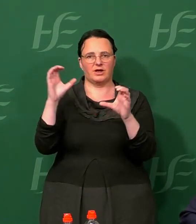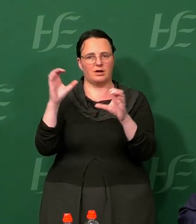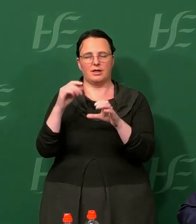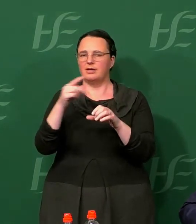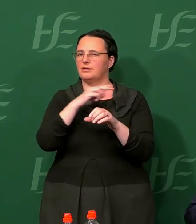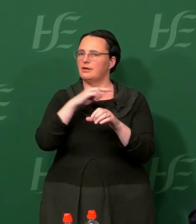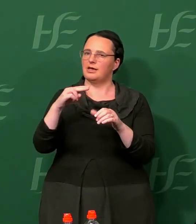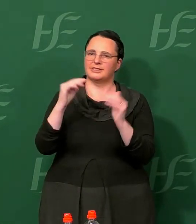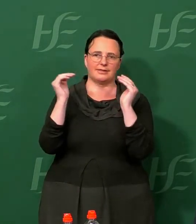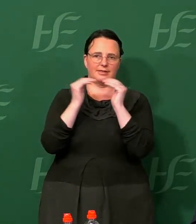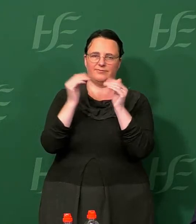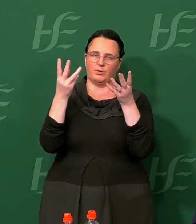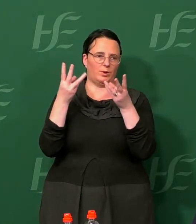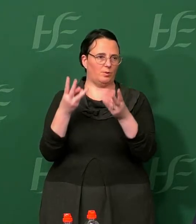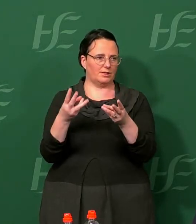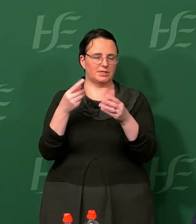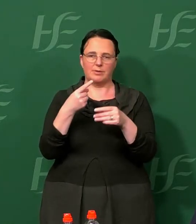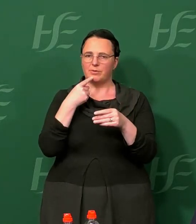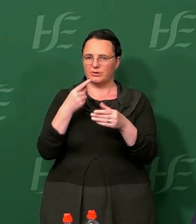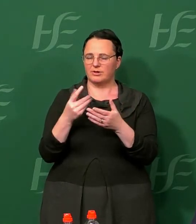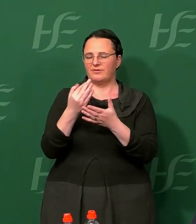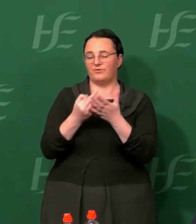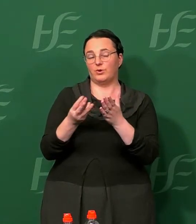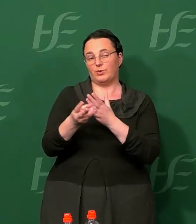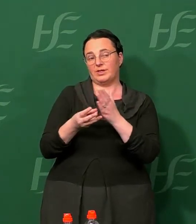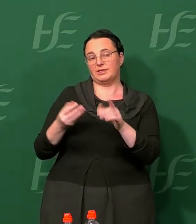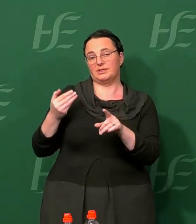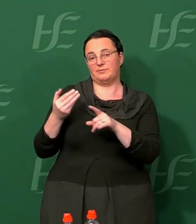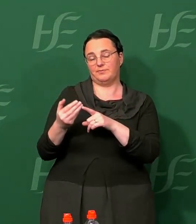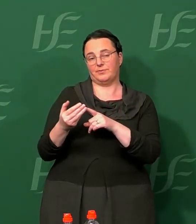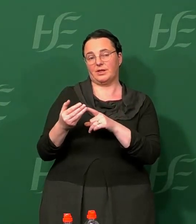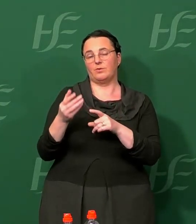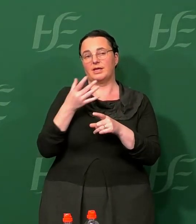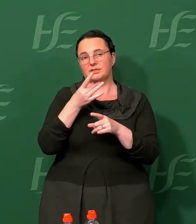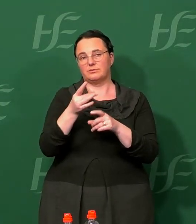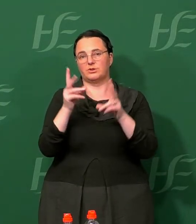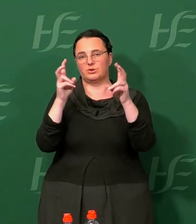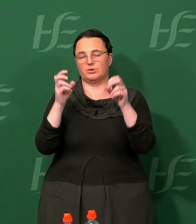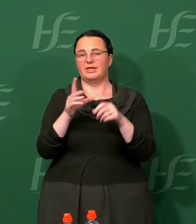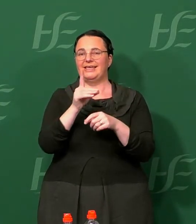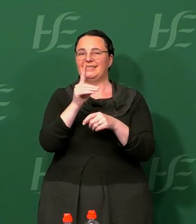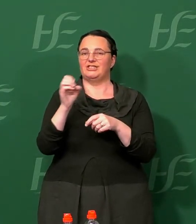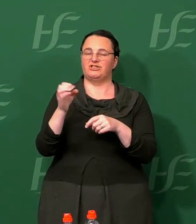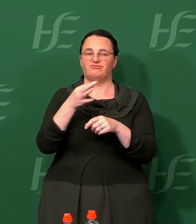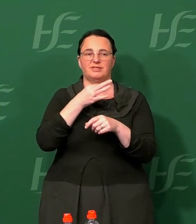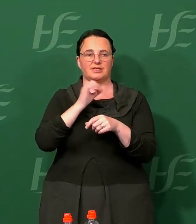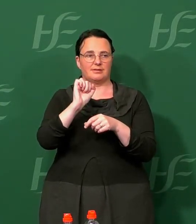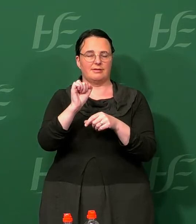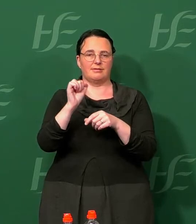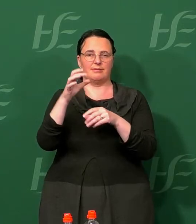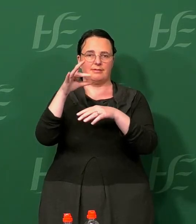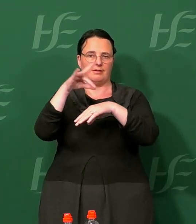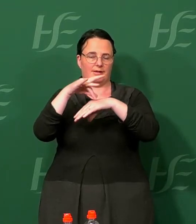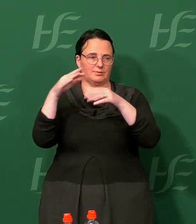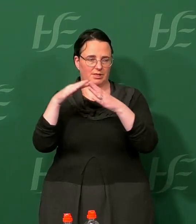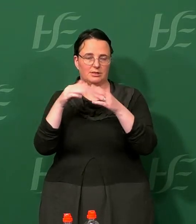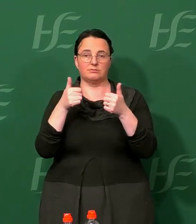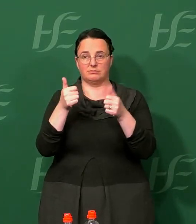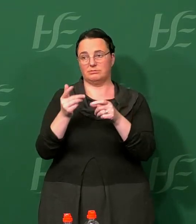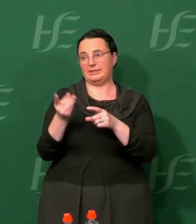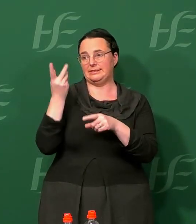would want. So they have certainly over the past few weeks, we asked them to de-risk the hospitals as we come up to December, and they've done that quite